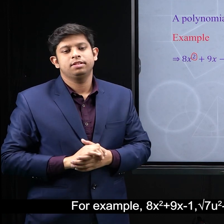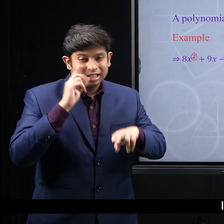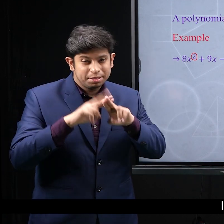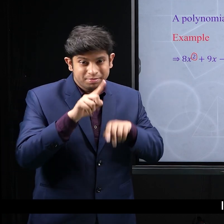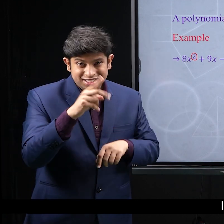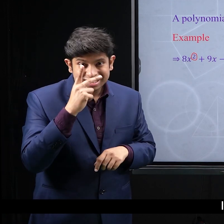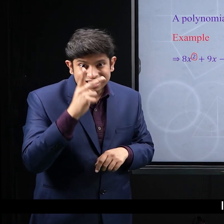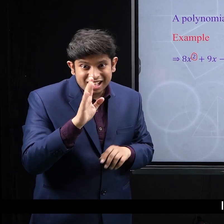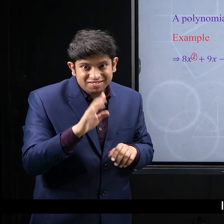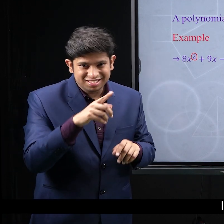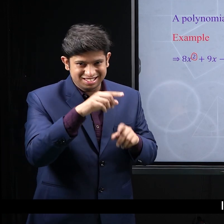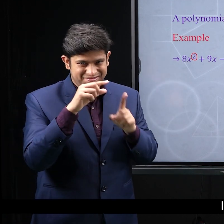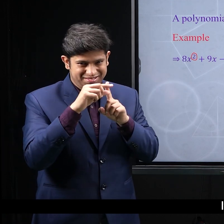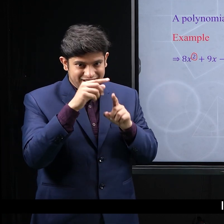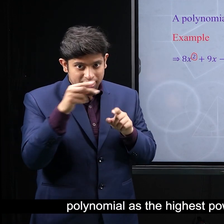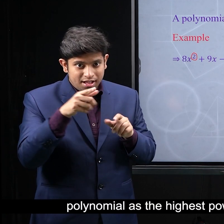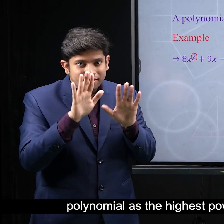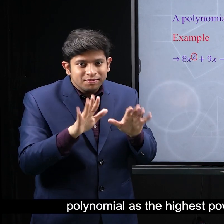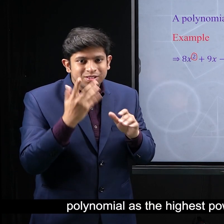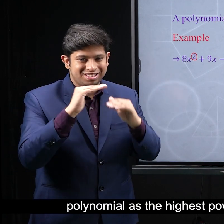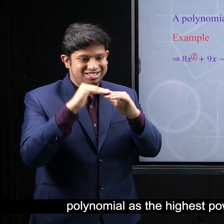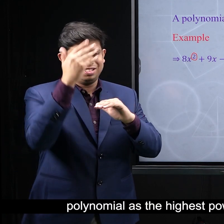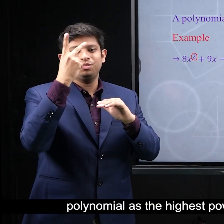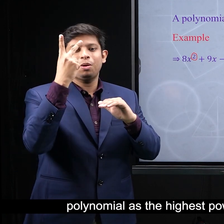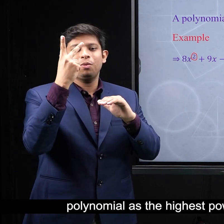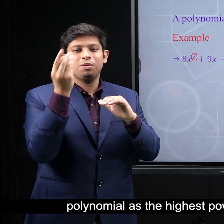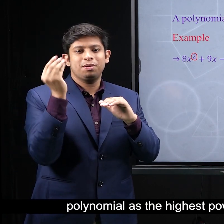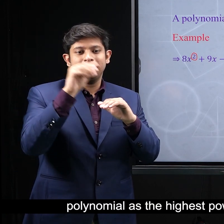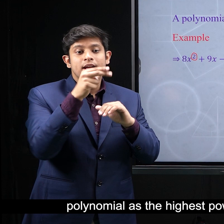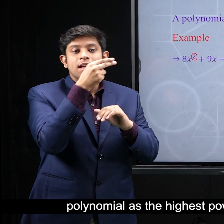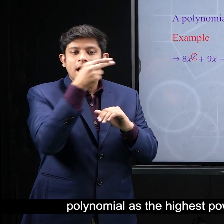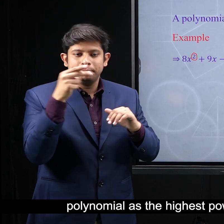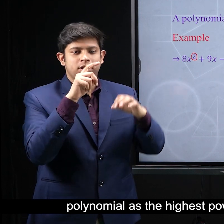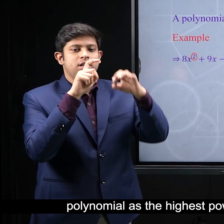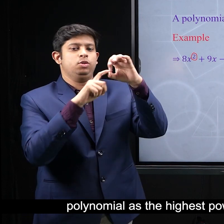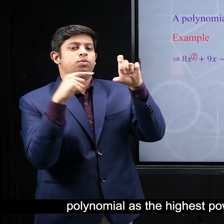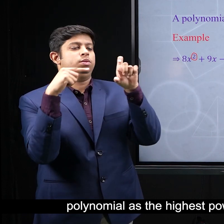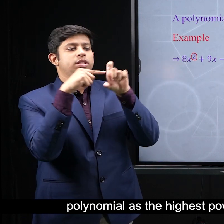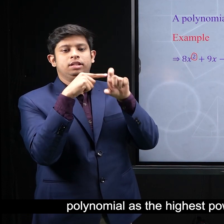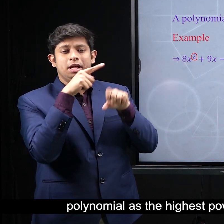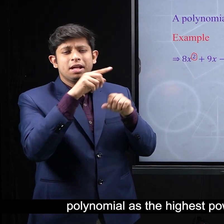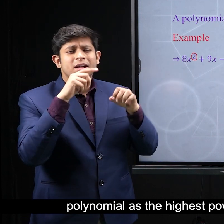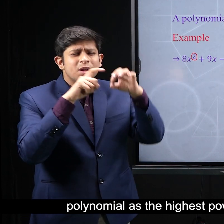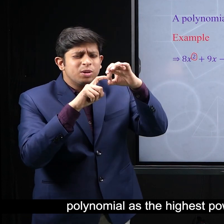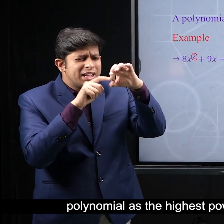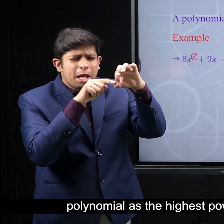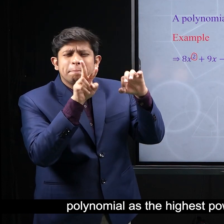If you observe the polynomial as the highest power 2 and the name quadrate means square.